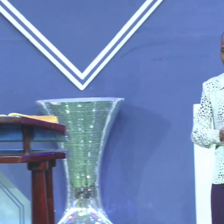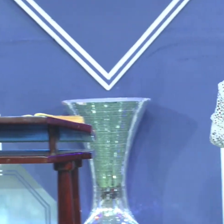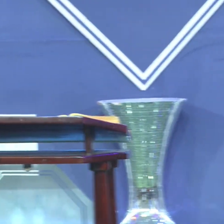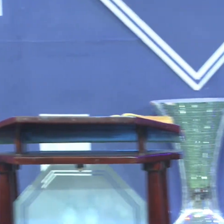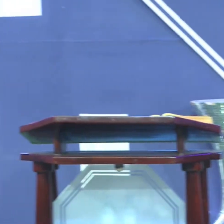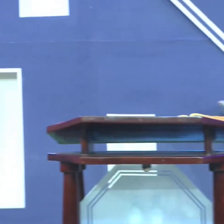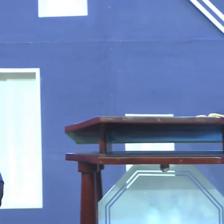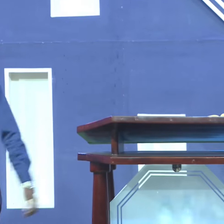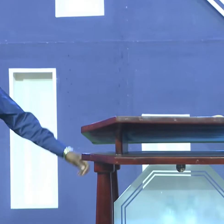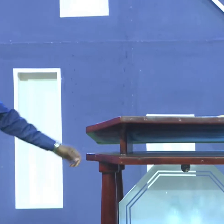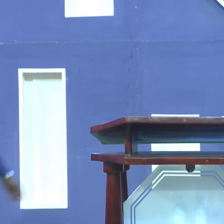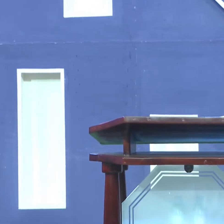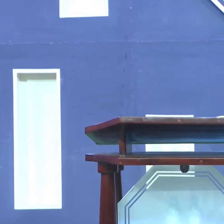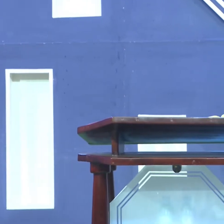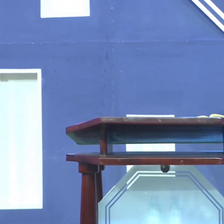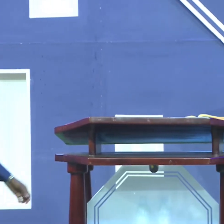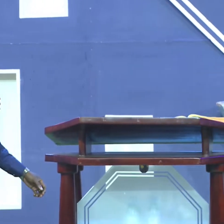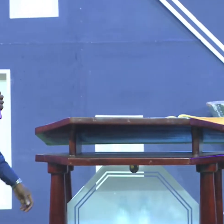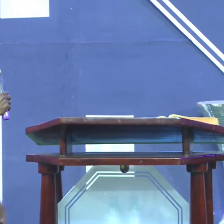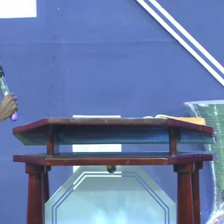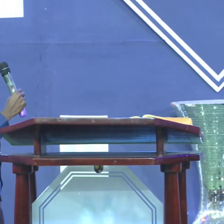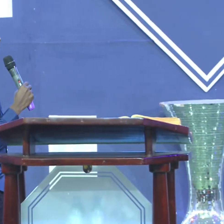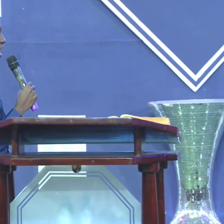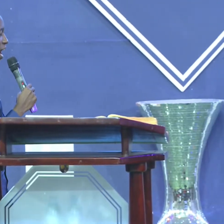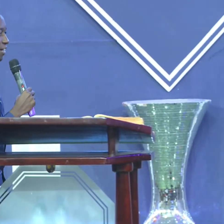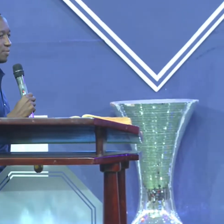Hey, hey.